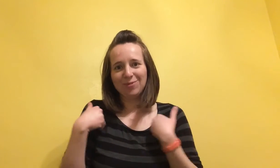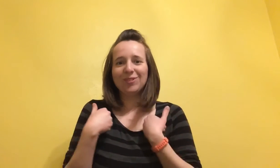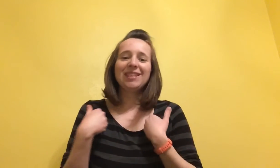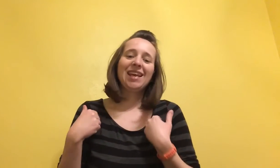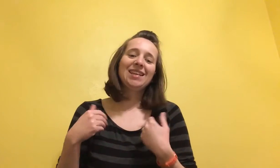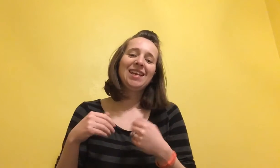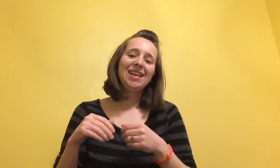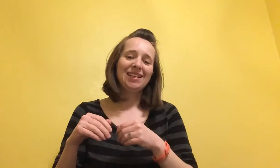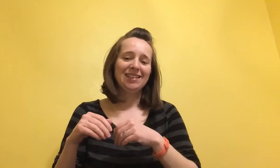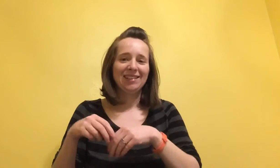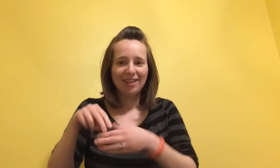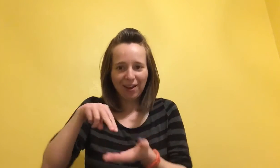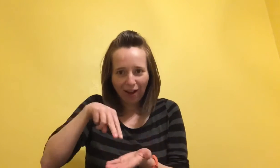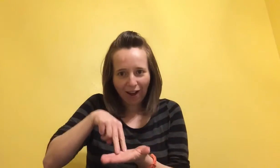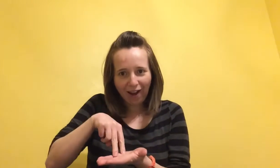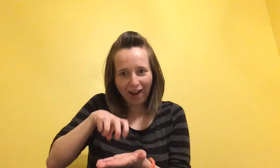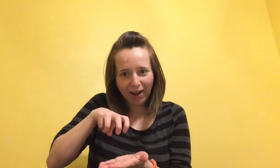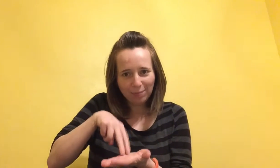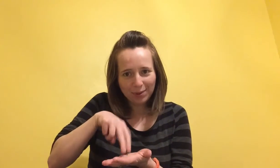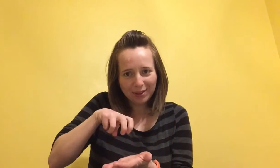animals that can hop,